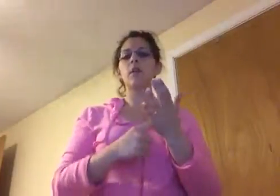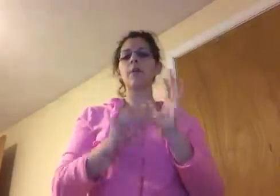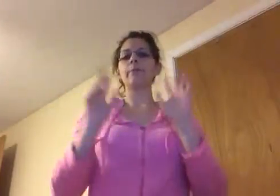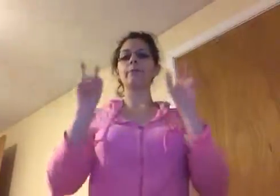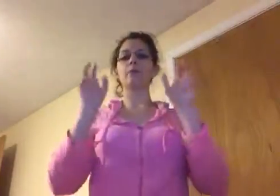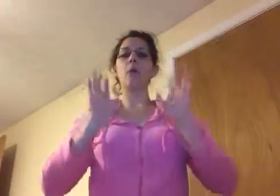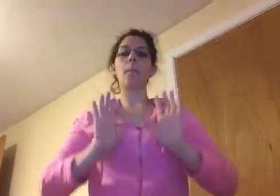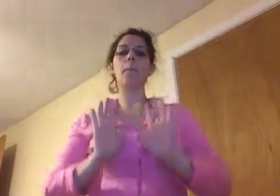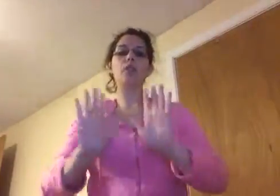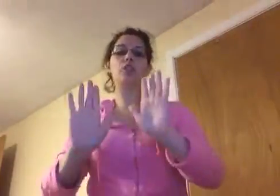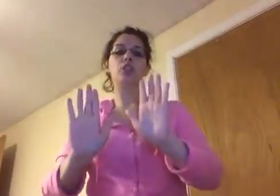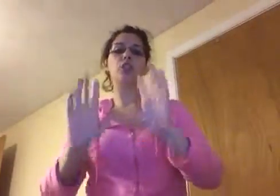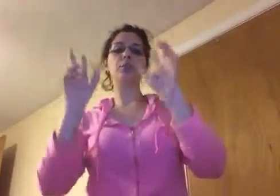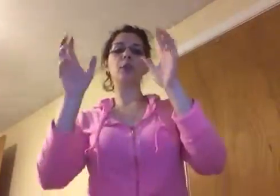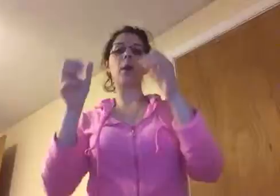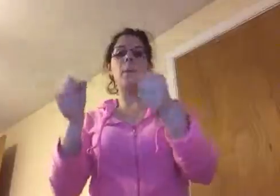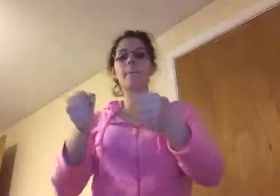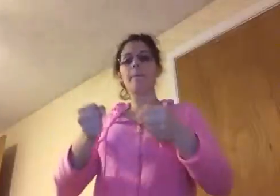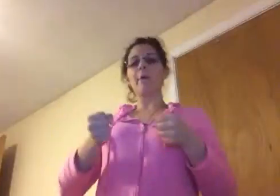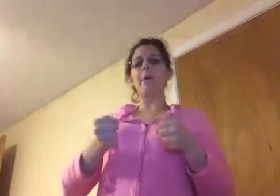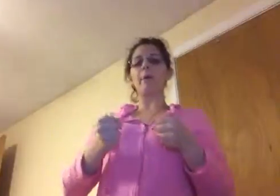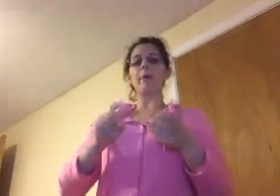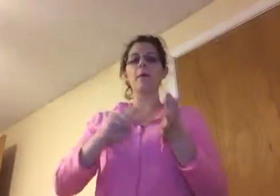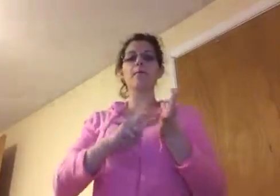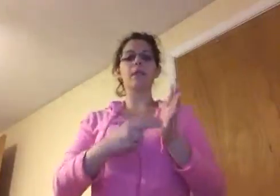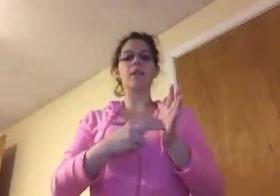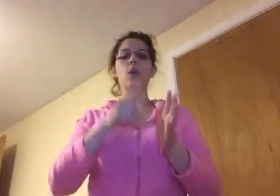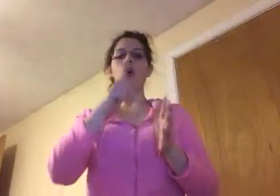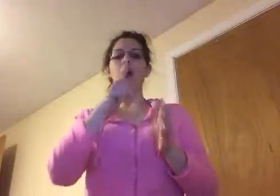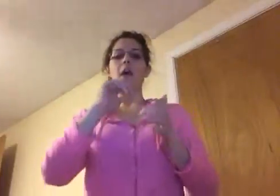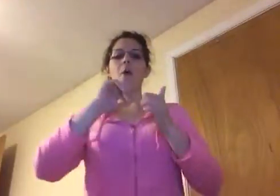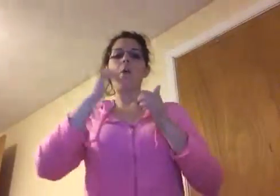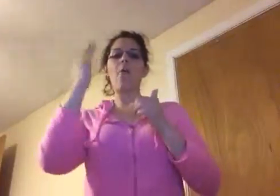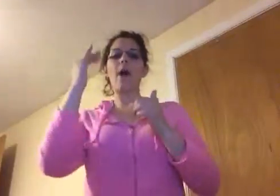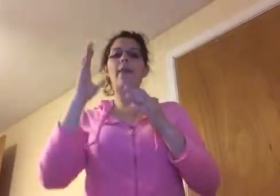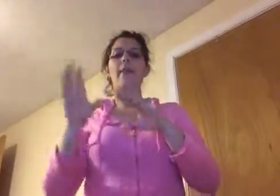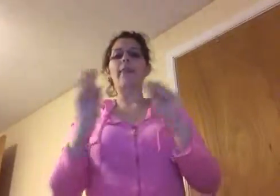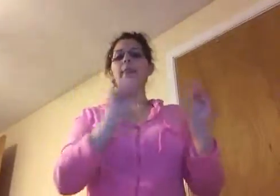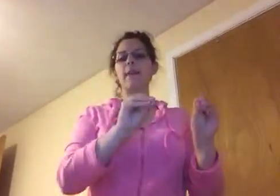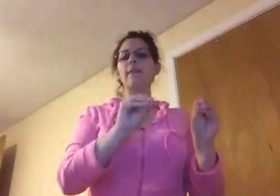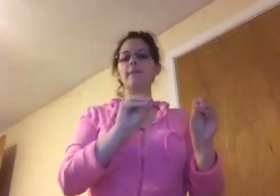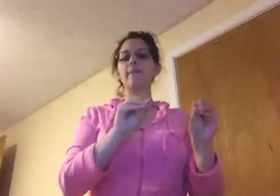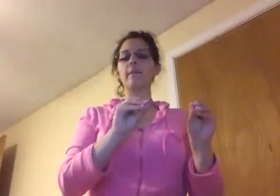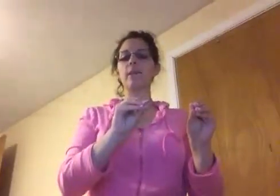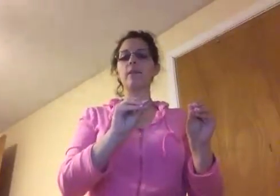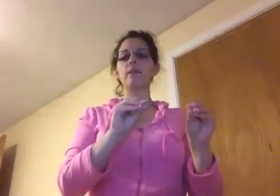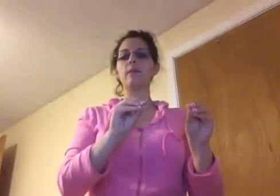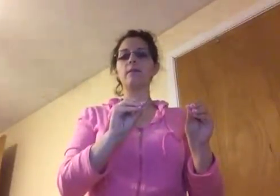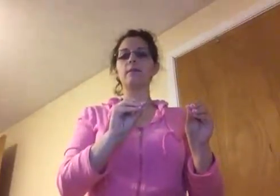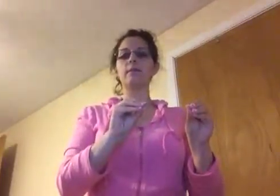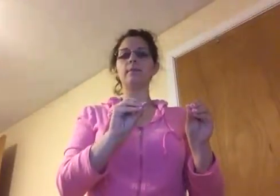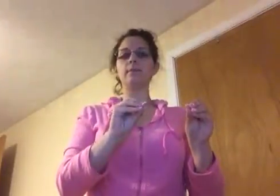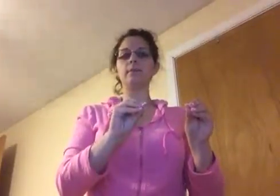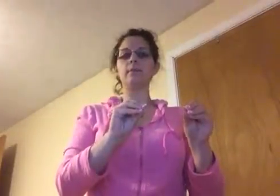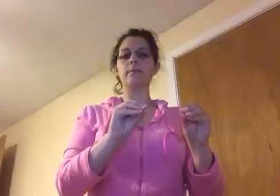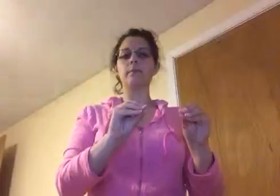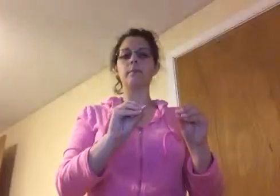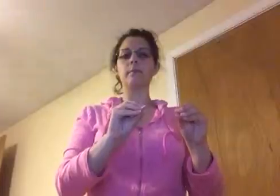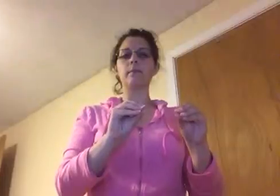there's certain variables that pushed these people to come. In terms of the pull, the things that drew people to the